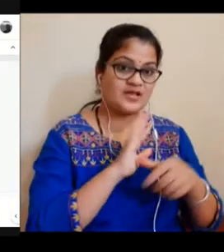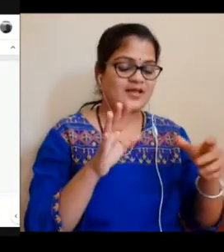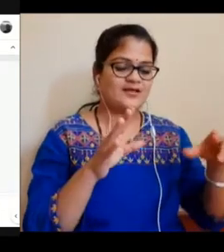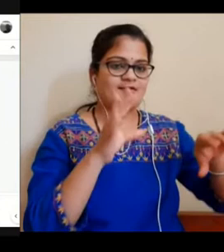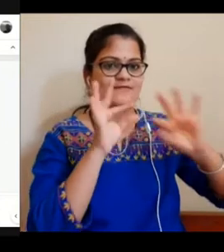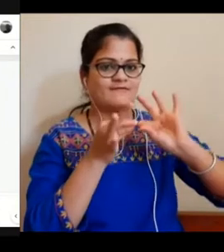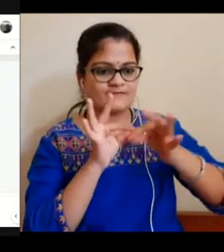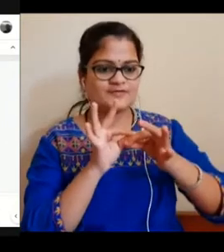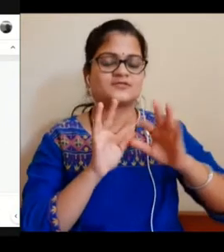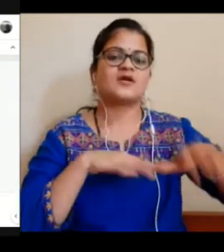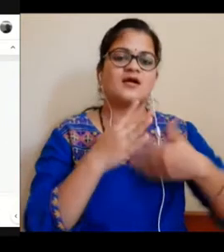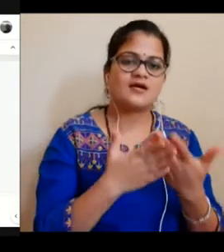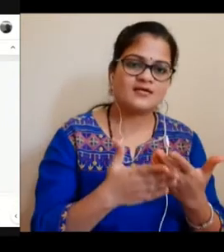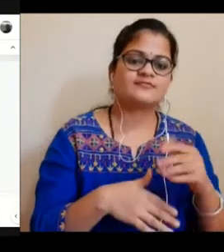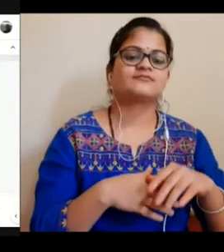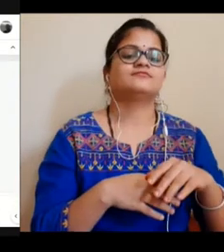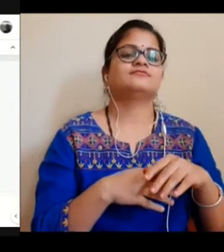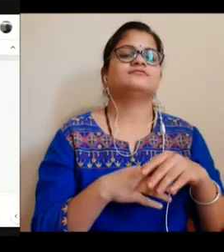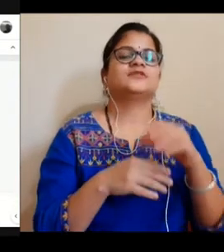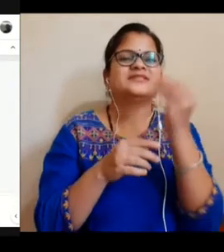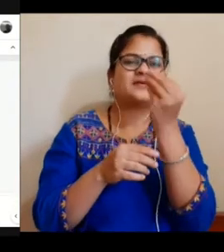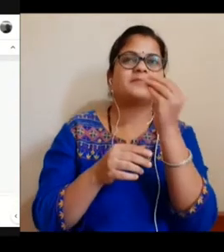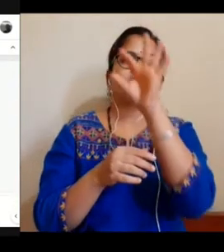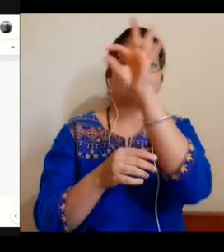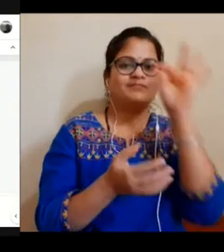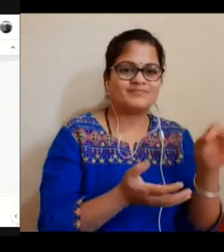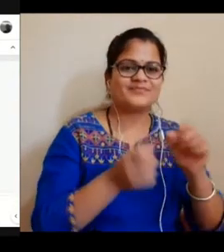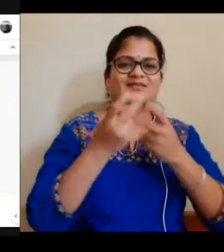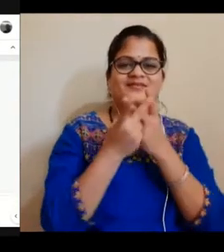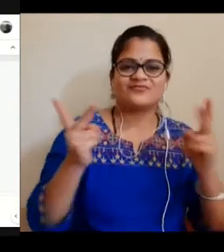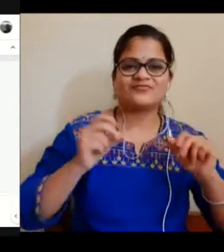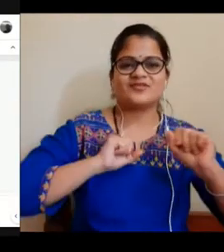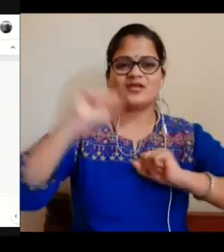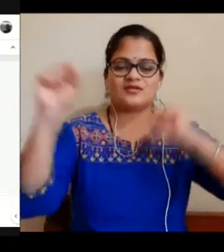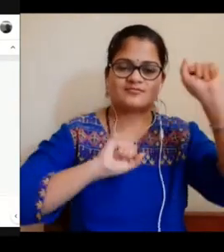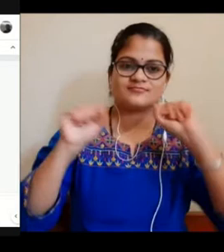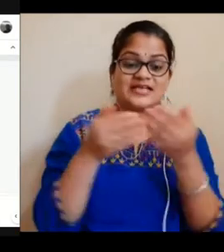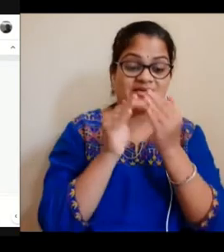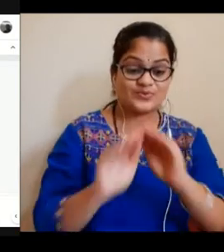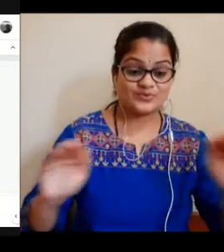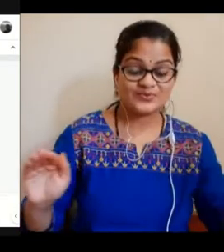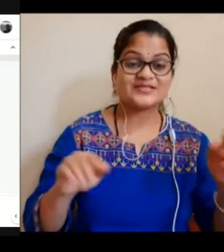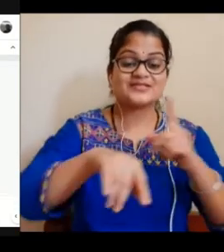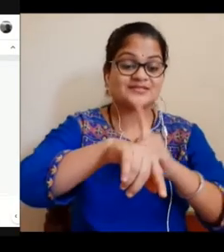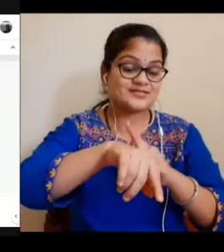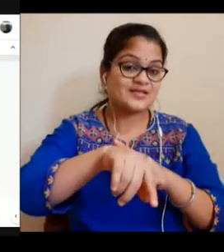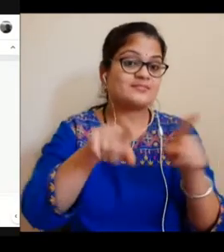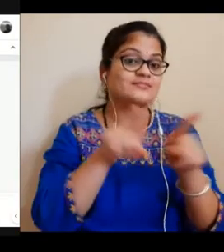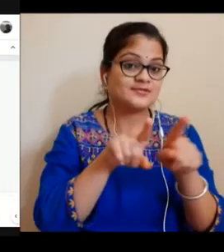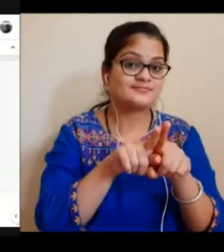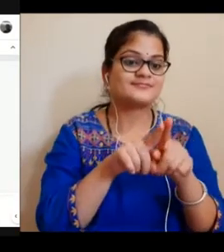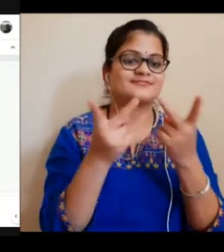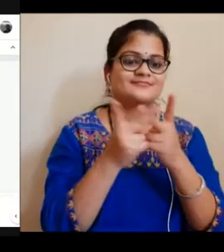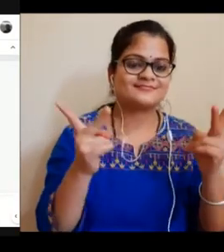and some you insert some pictures which are movable, and you make some activities. And many kids can do it at the same time. So you can